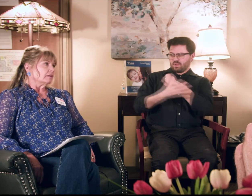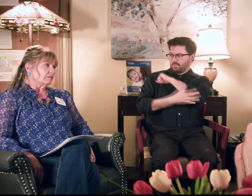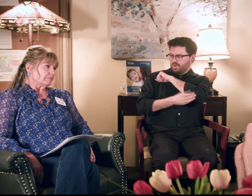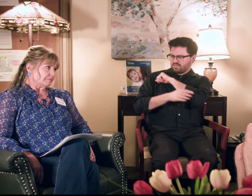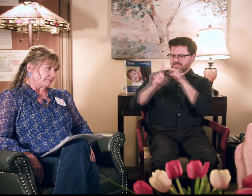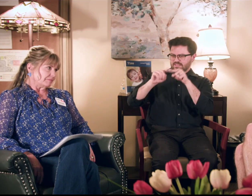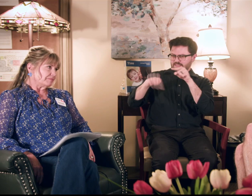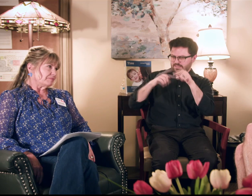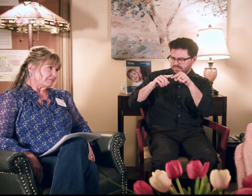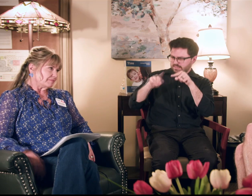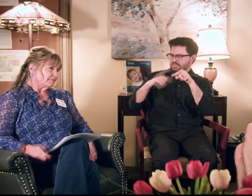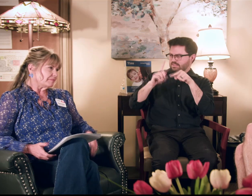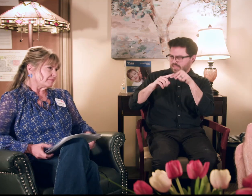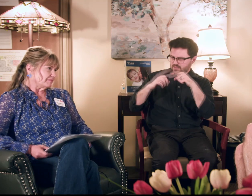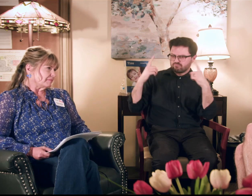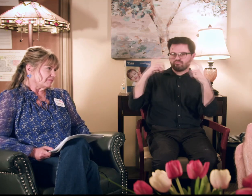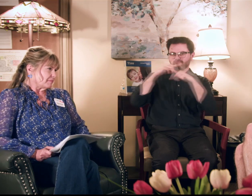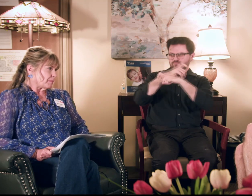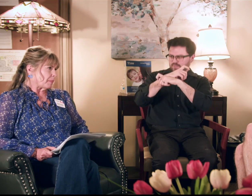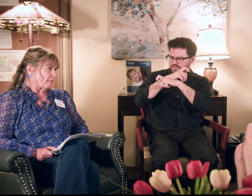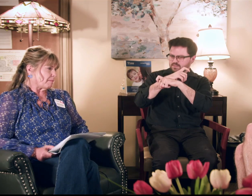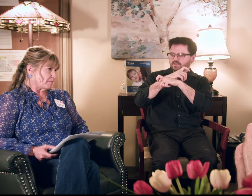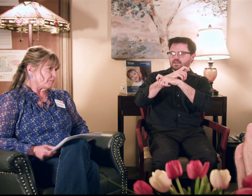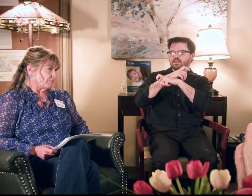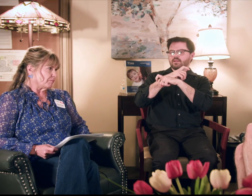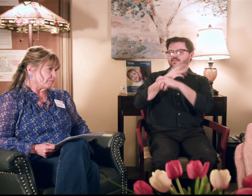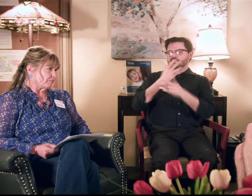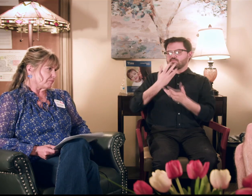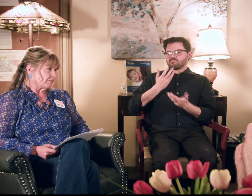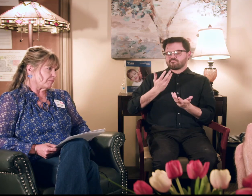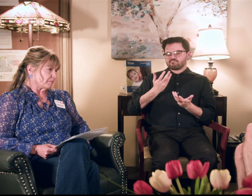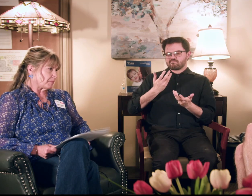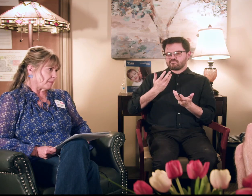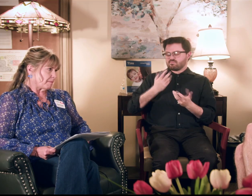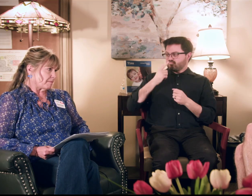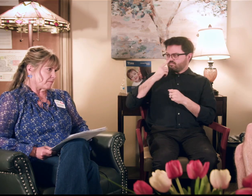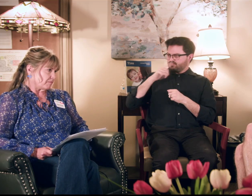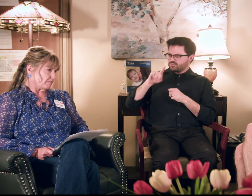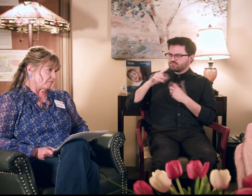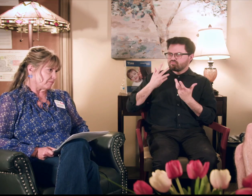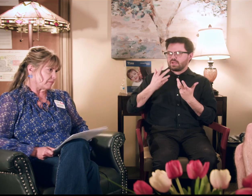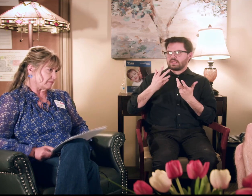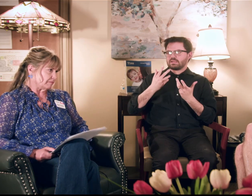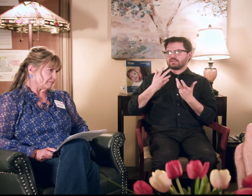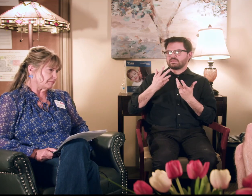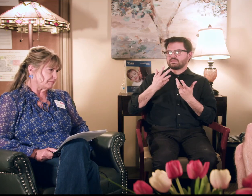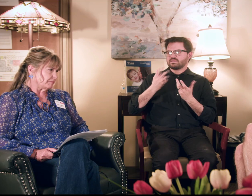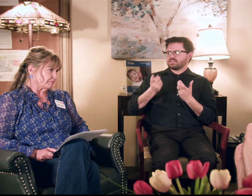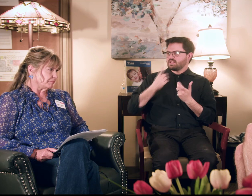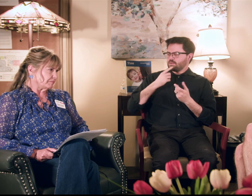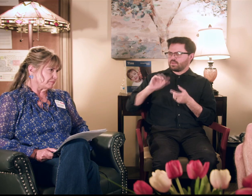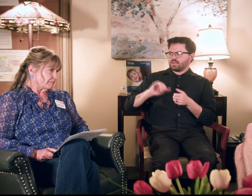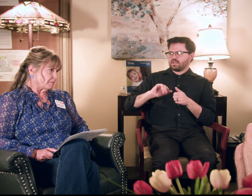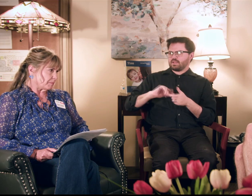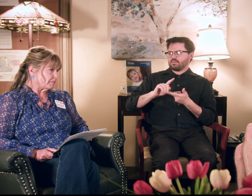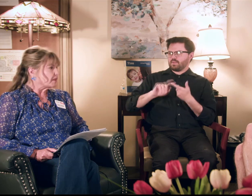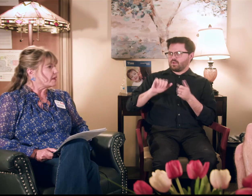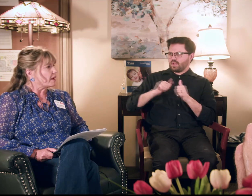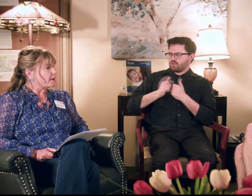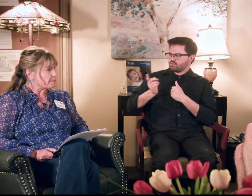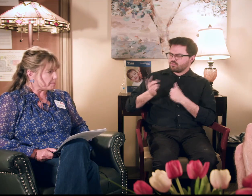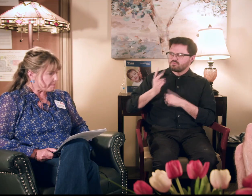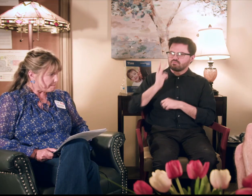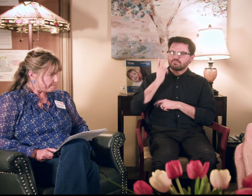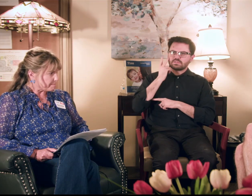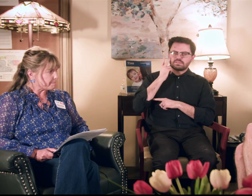very complex. But maybe share a little bit about what you're seeing in terms of like the last few